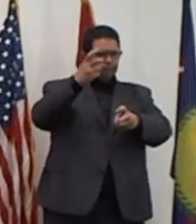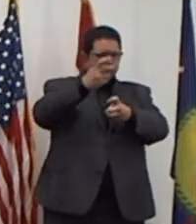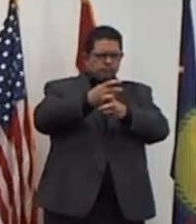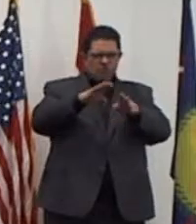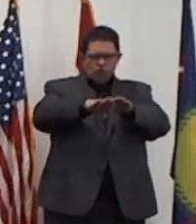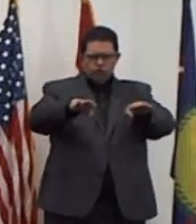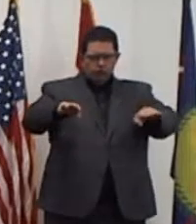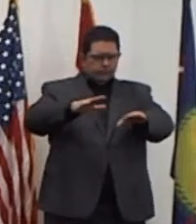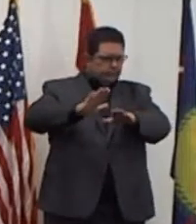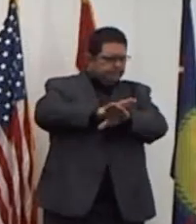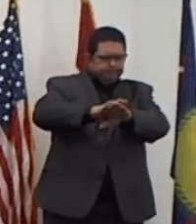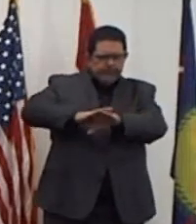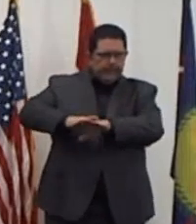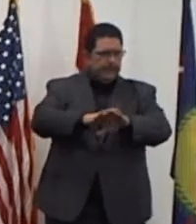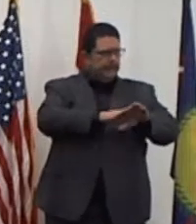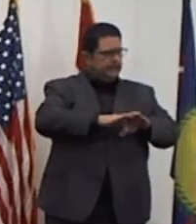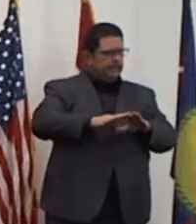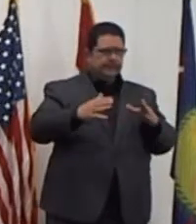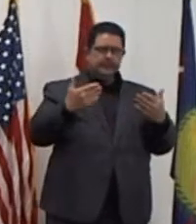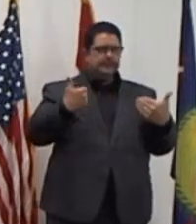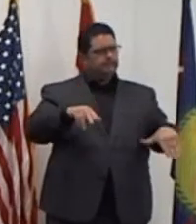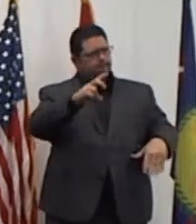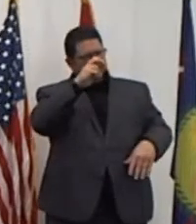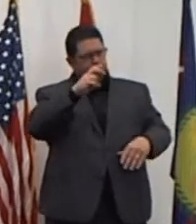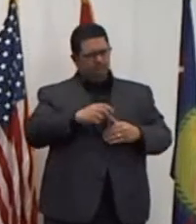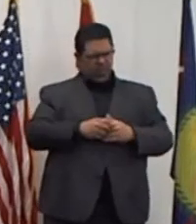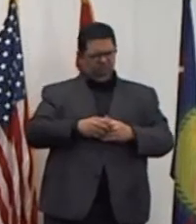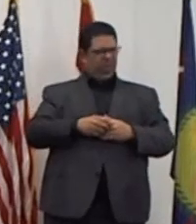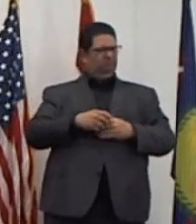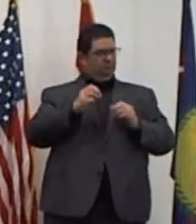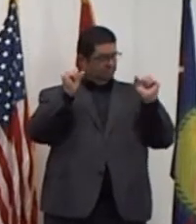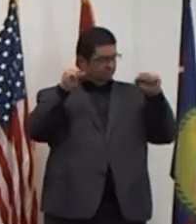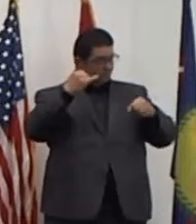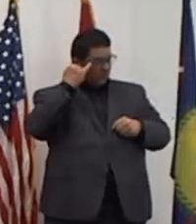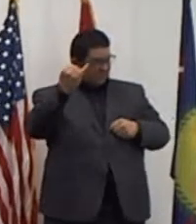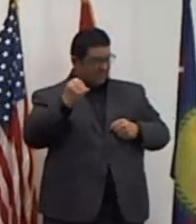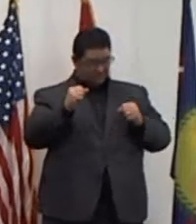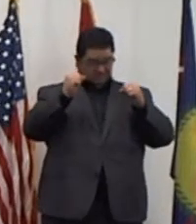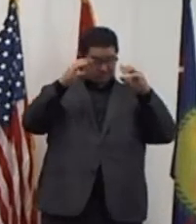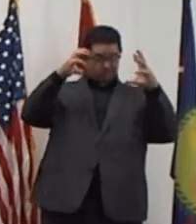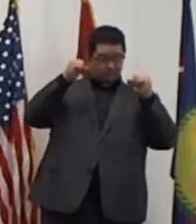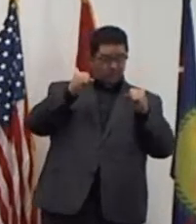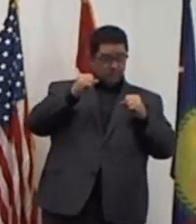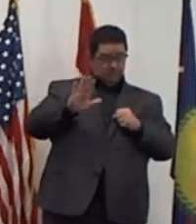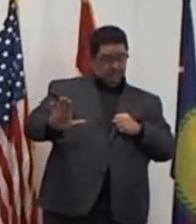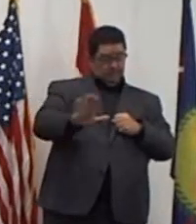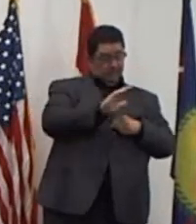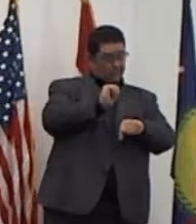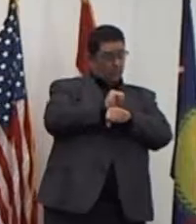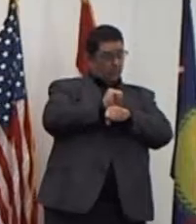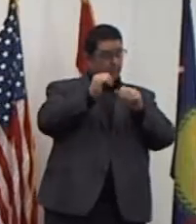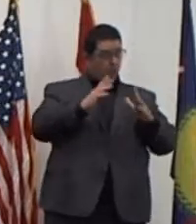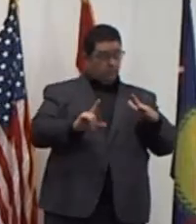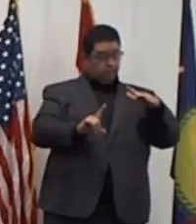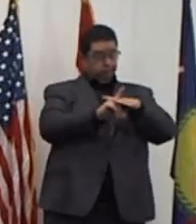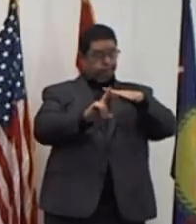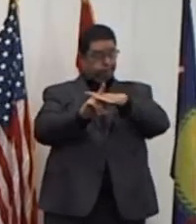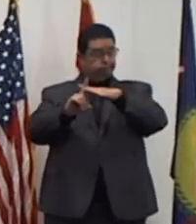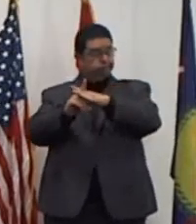cleaned. So you can imagine how surprised they were to learn that their employees were beginning to turn up